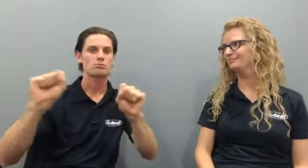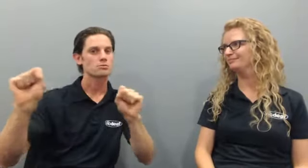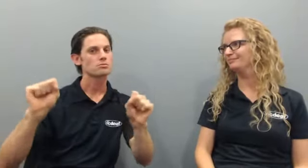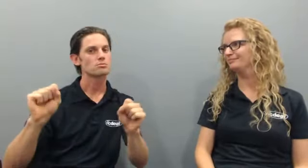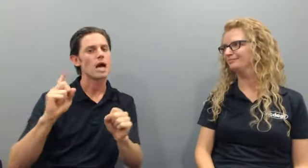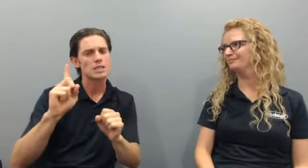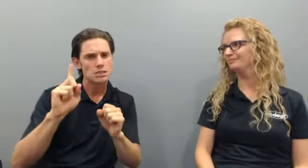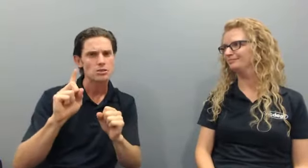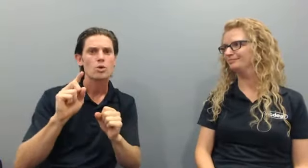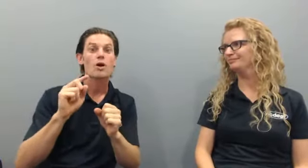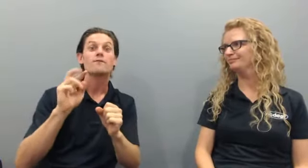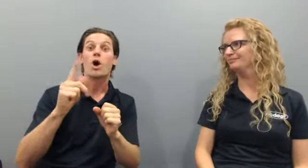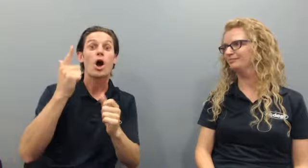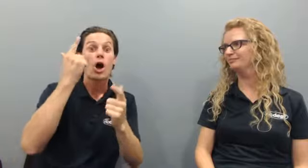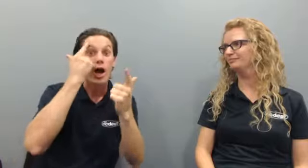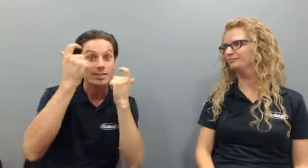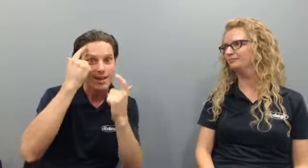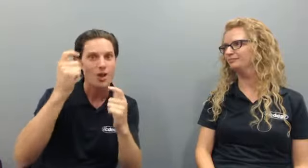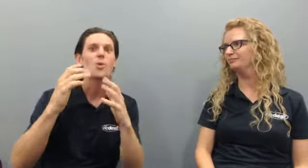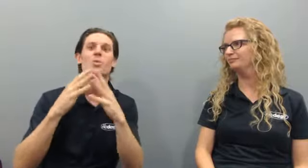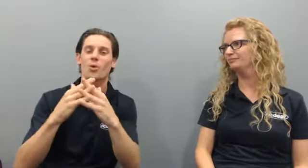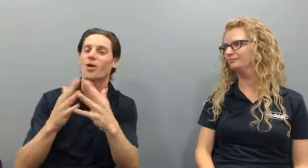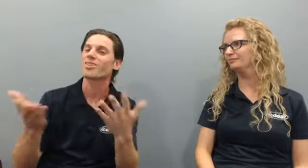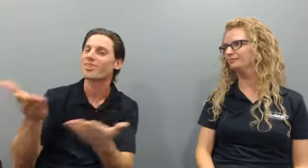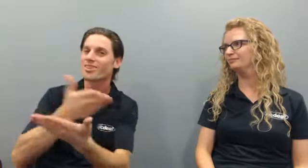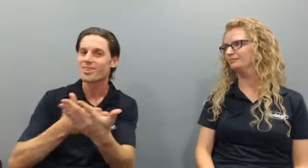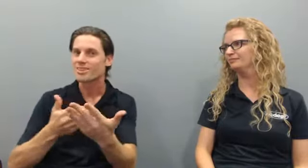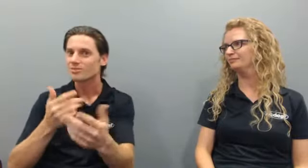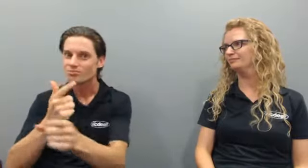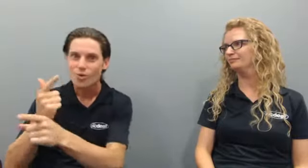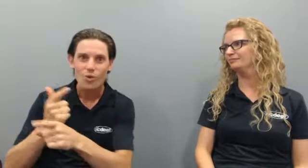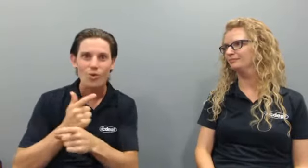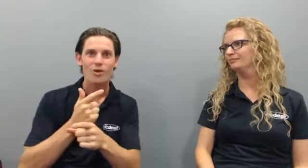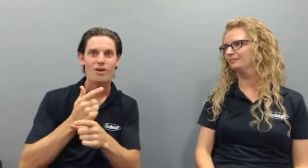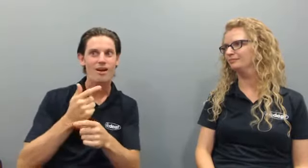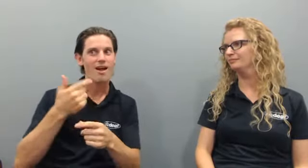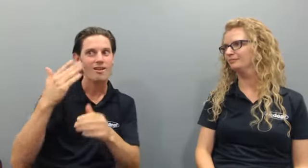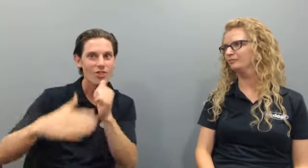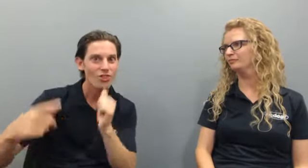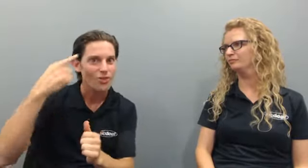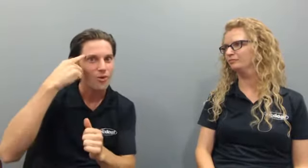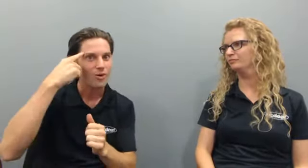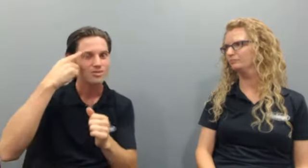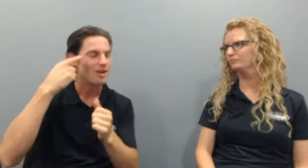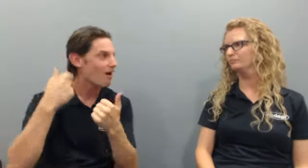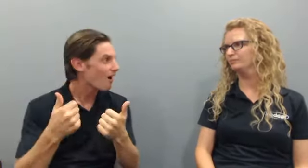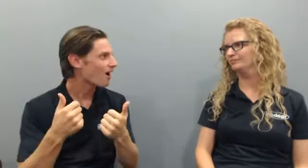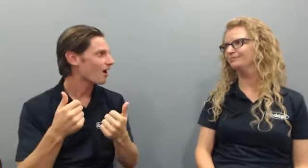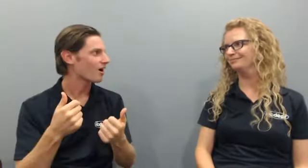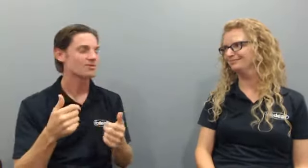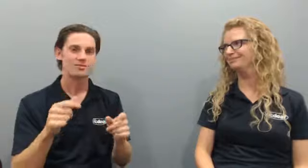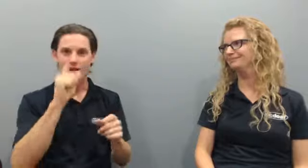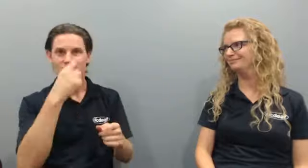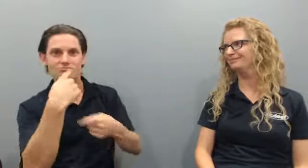will vary depending on each individual person. But it is worthwhile having conversation with your friends for ideas. They may